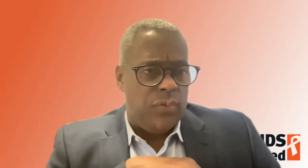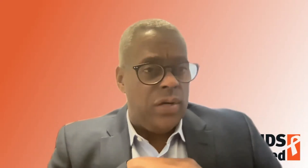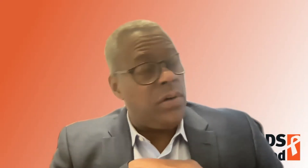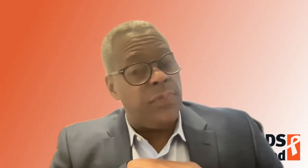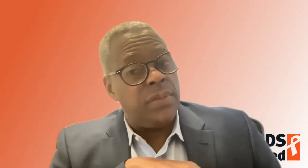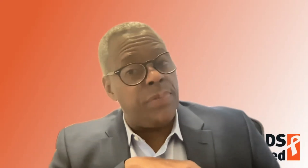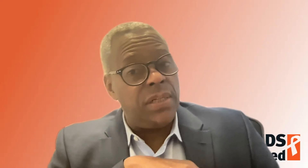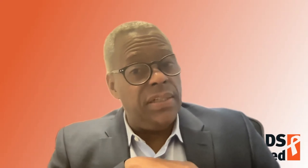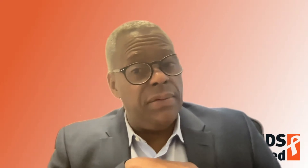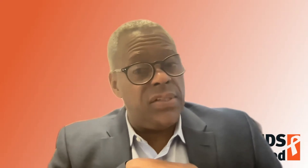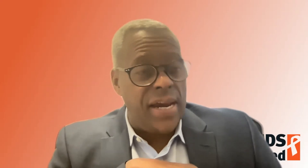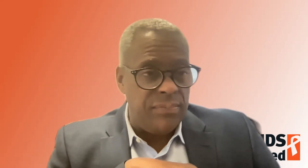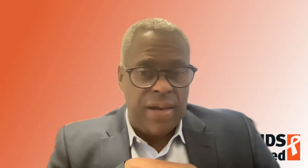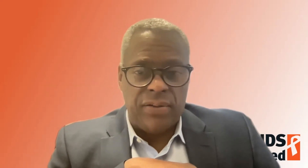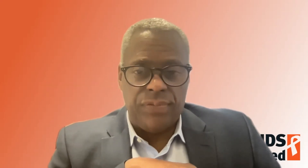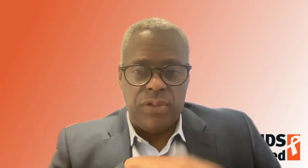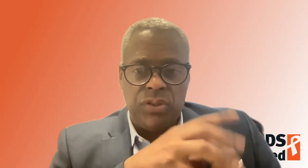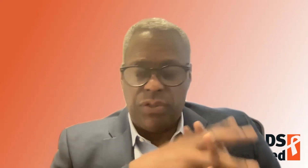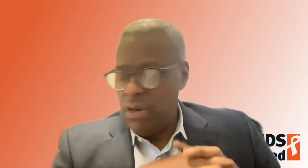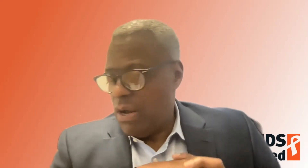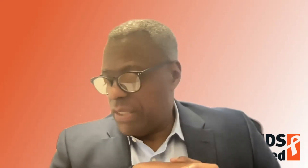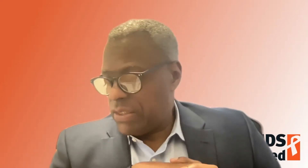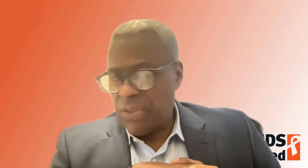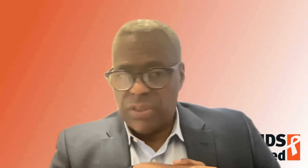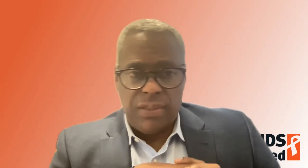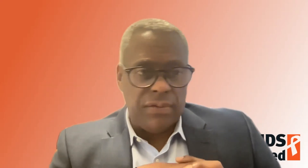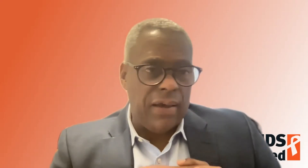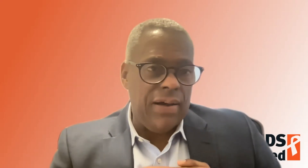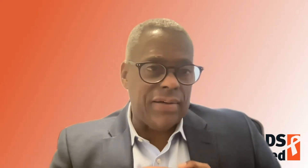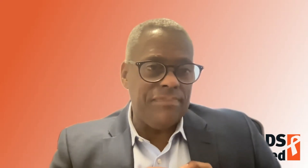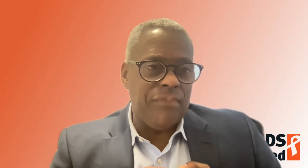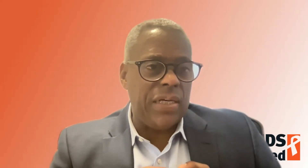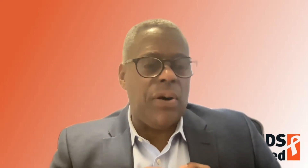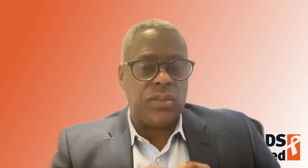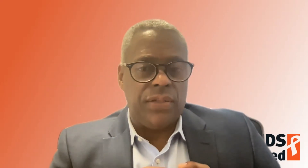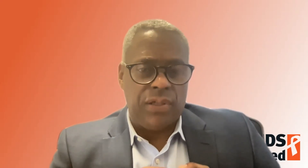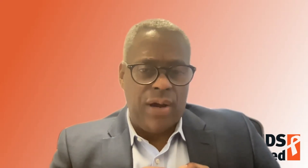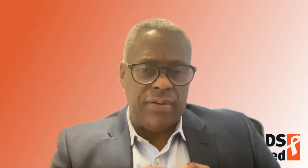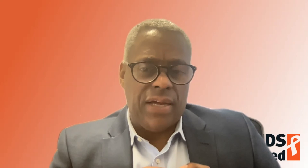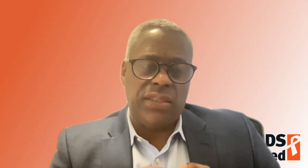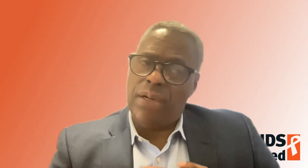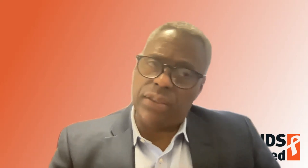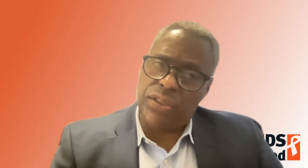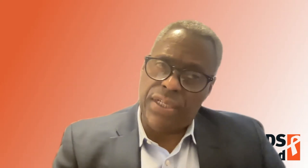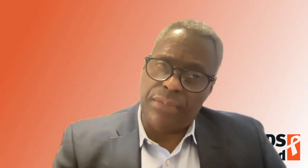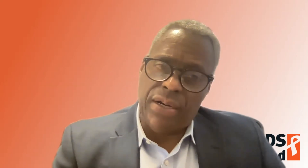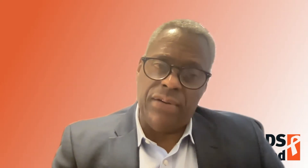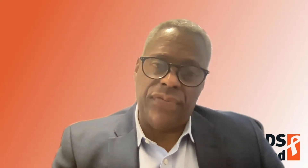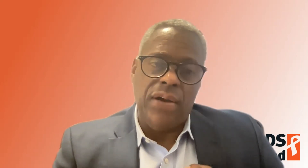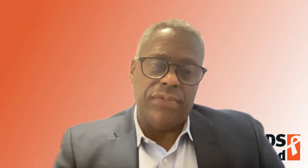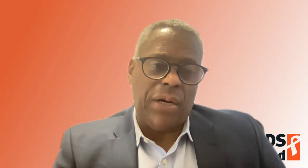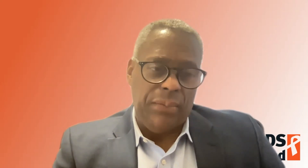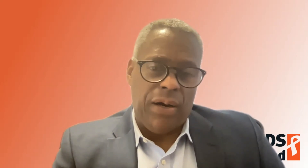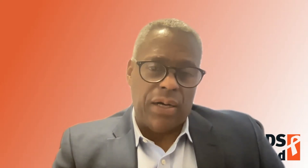responds to what we heard, particularly in the second panel from those who are experiencing monkeypox on the ground, and that is about the stigma